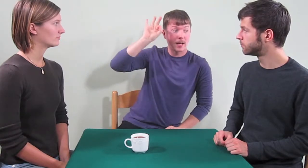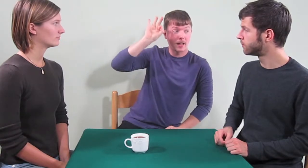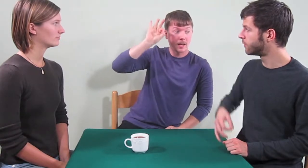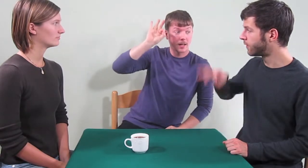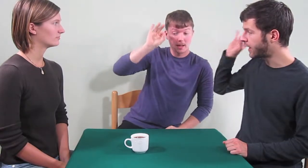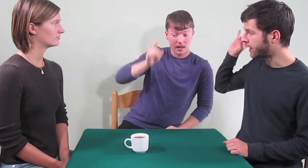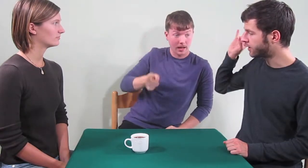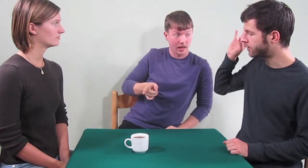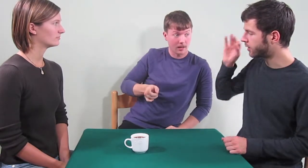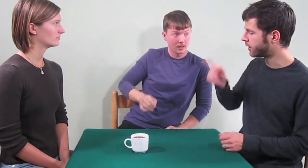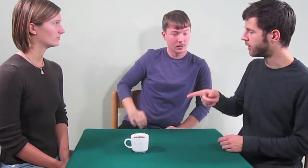faigh é.